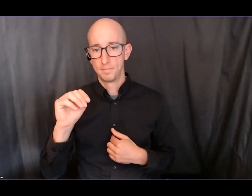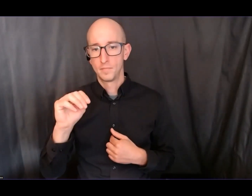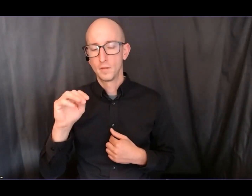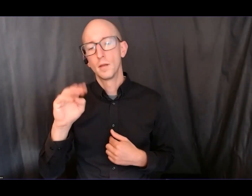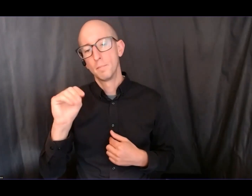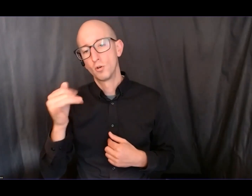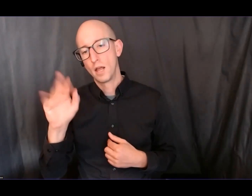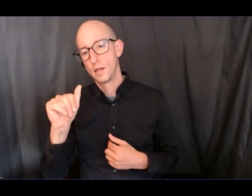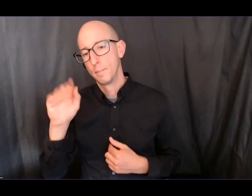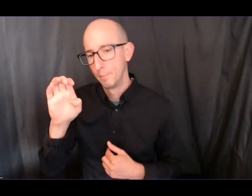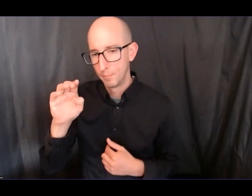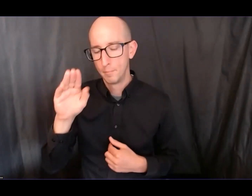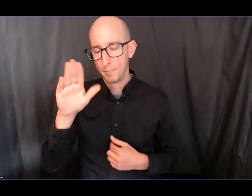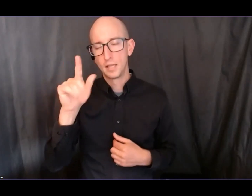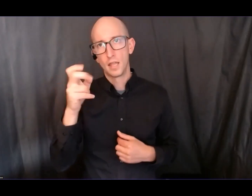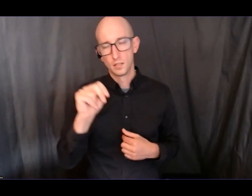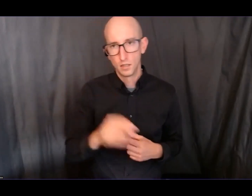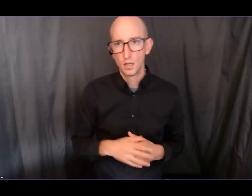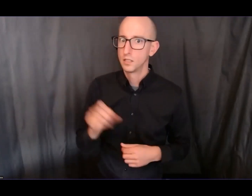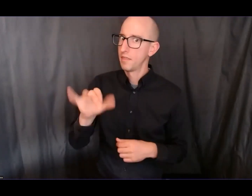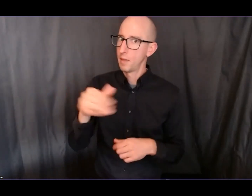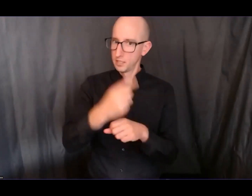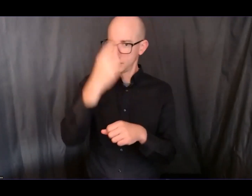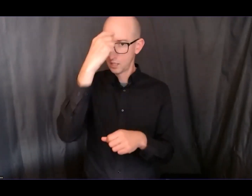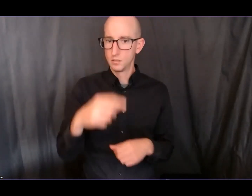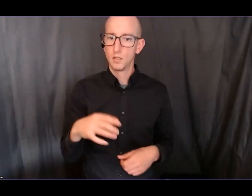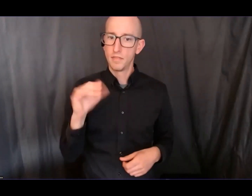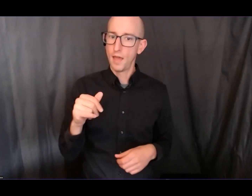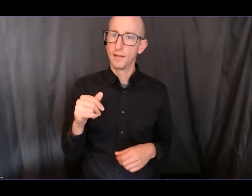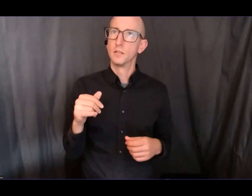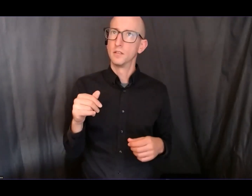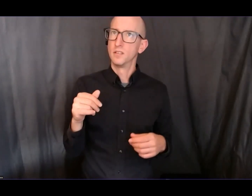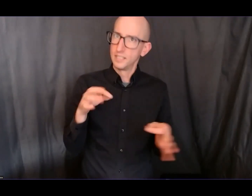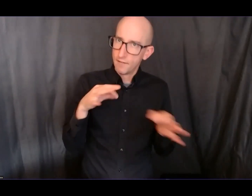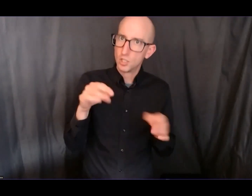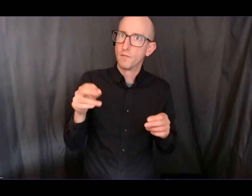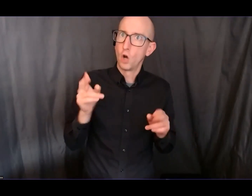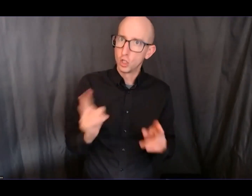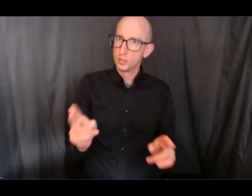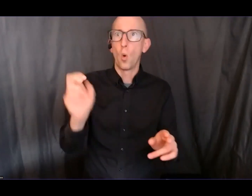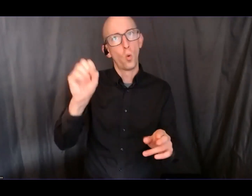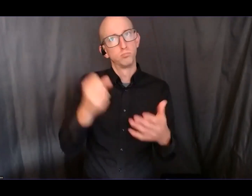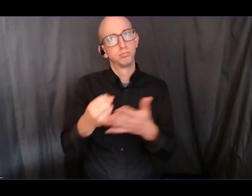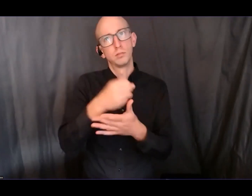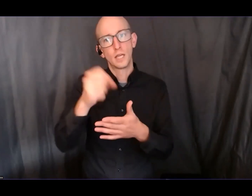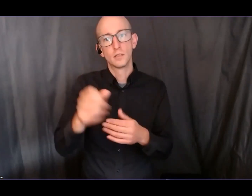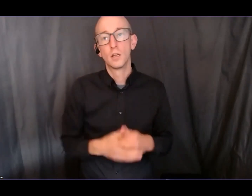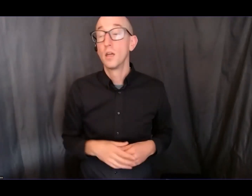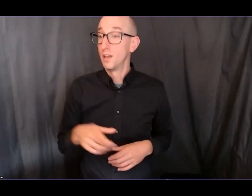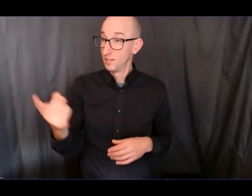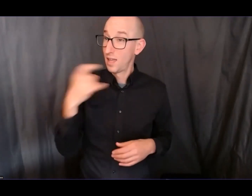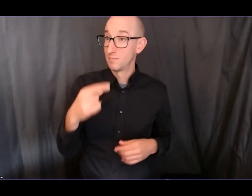makes sense. Definitely the urgency of the EJ definition. If you ask me, I think that Justice 40 seems like a